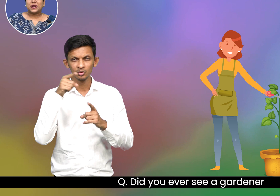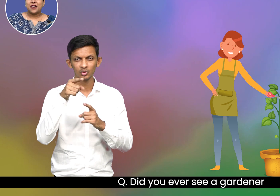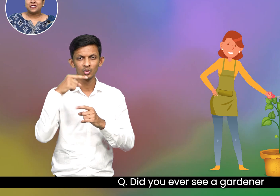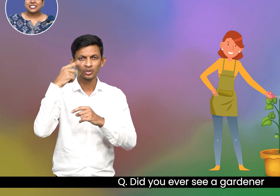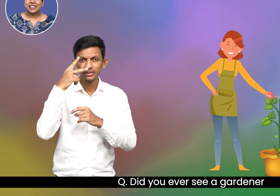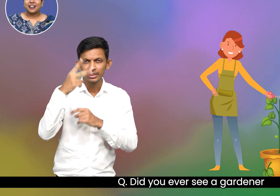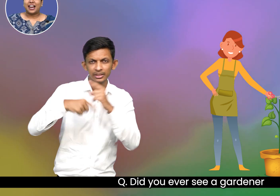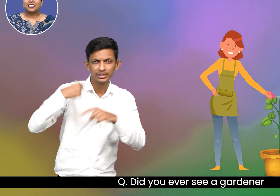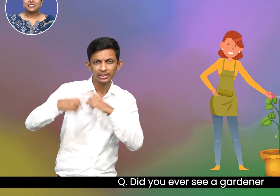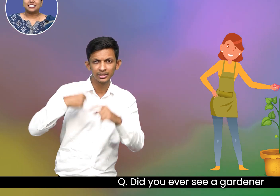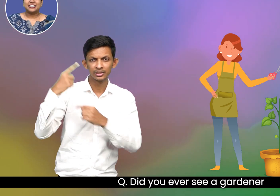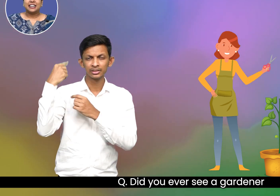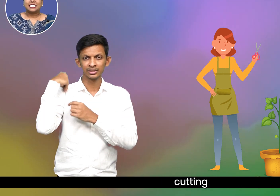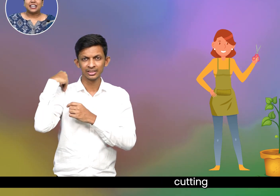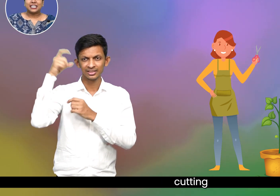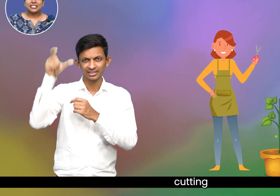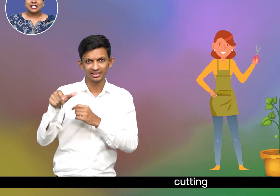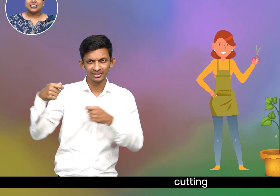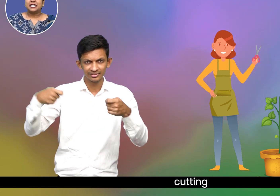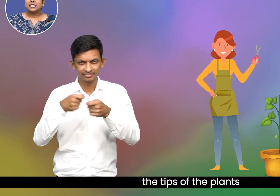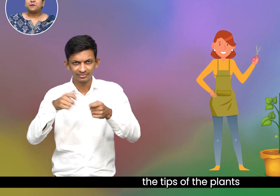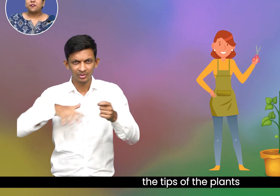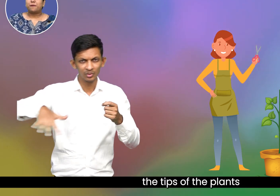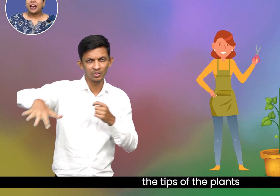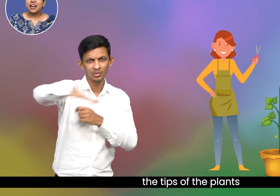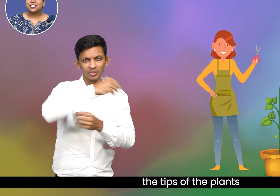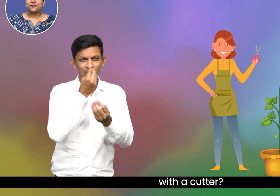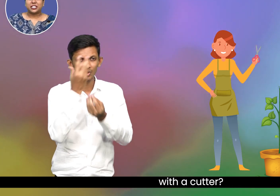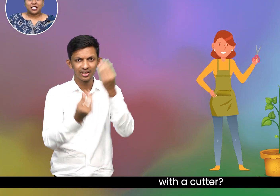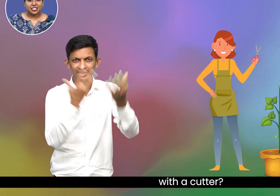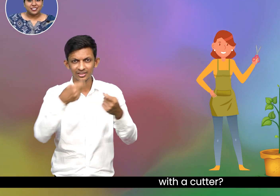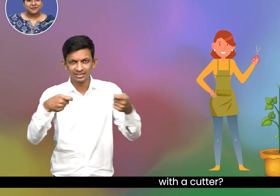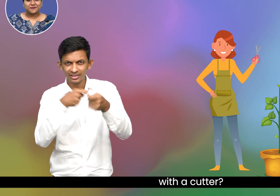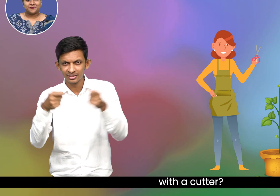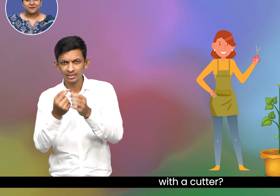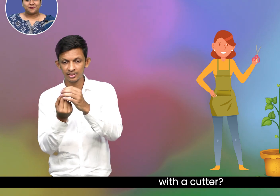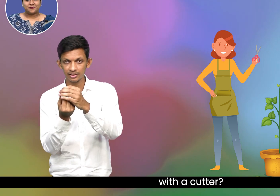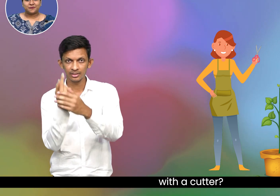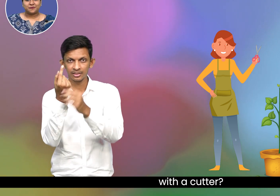Did you ever see a gardener cutting the tips of plants with a cutter?